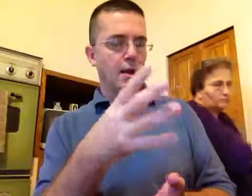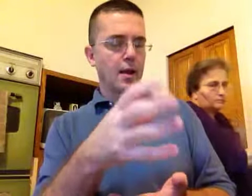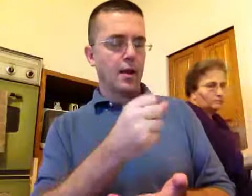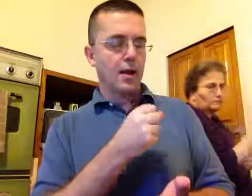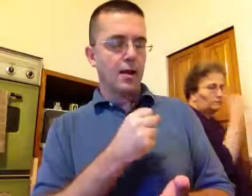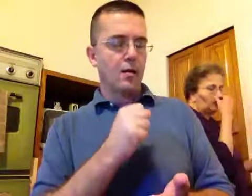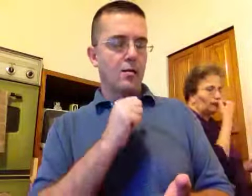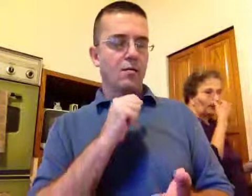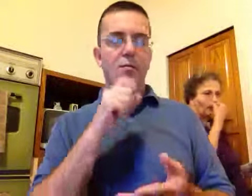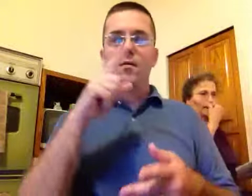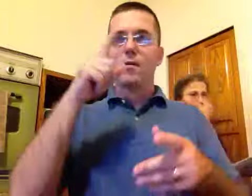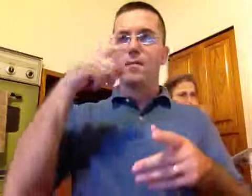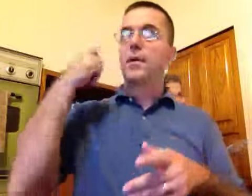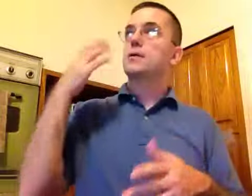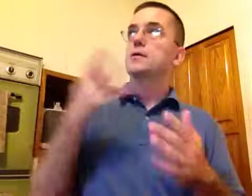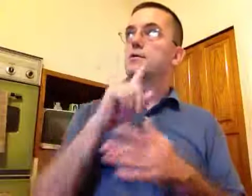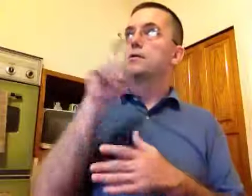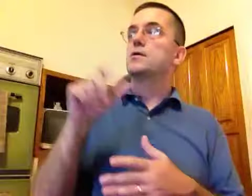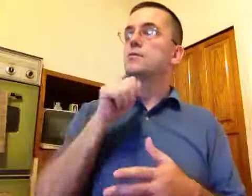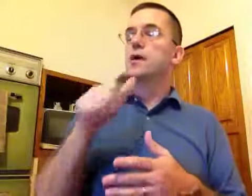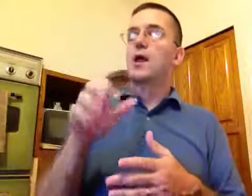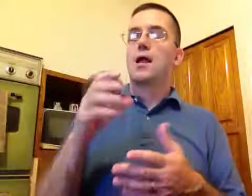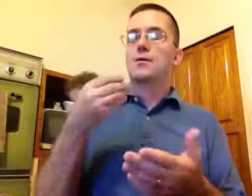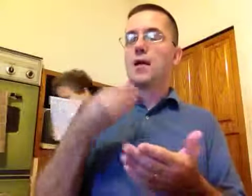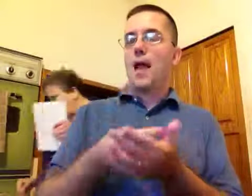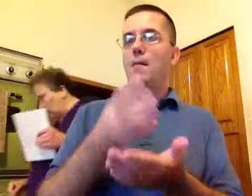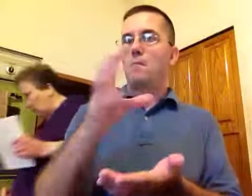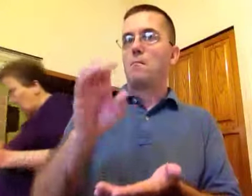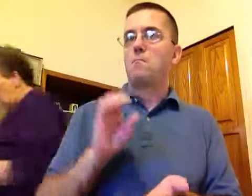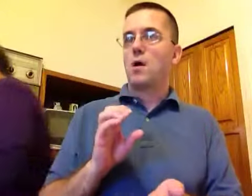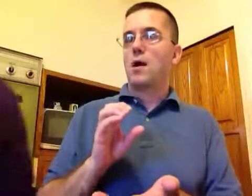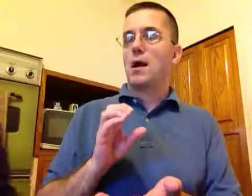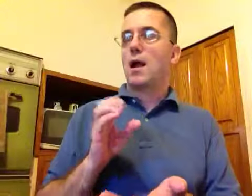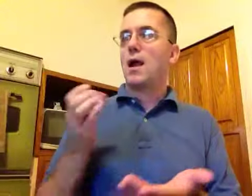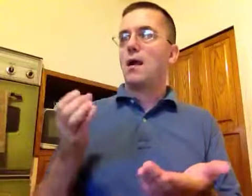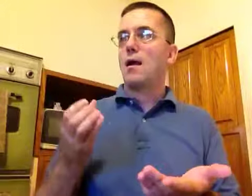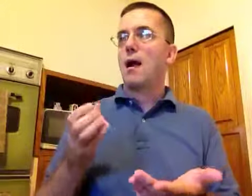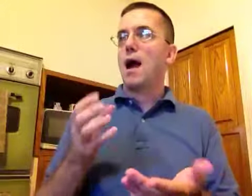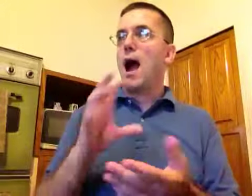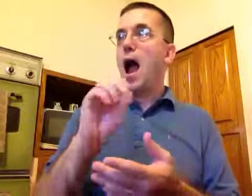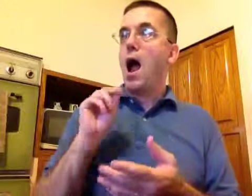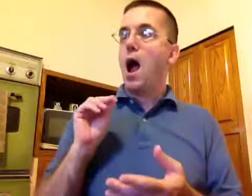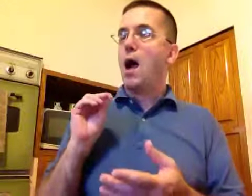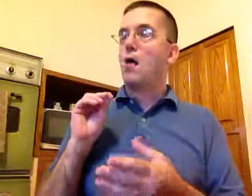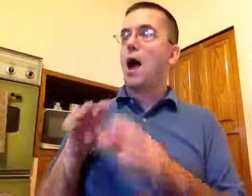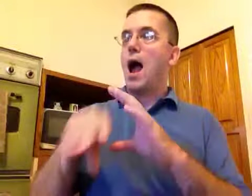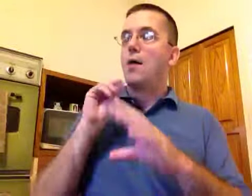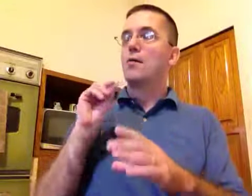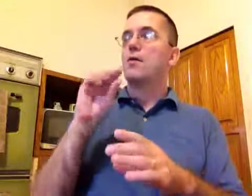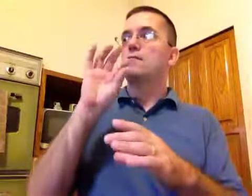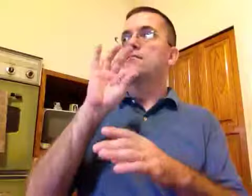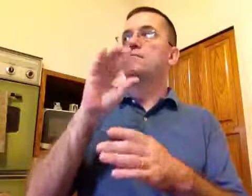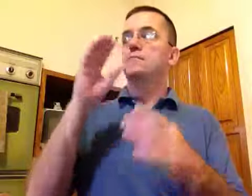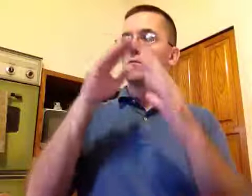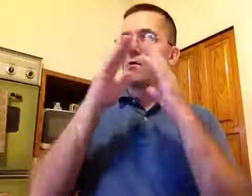allowed cash out. Yeah. And how much debt do you have?